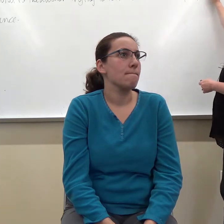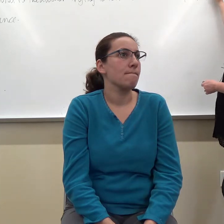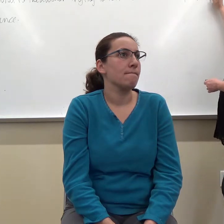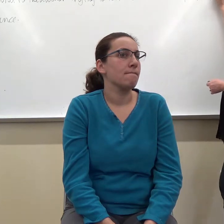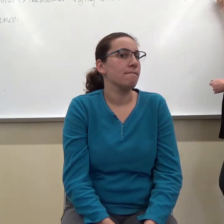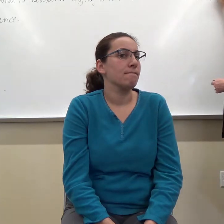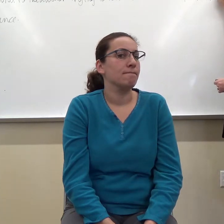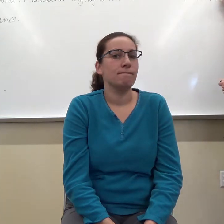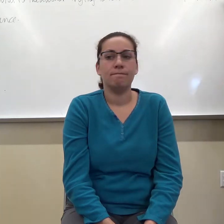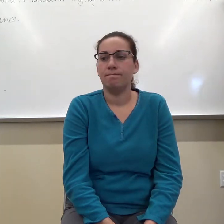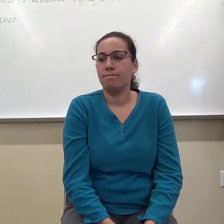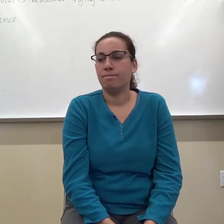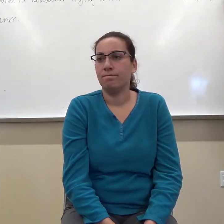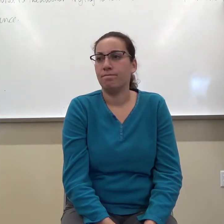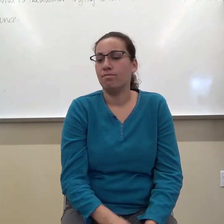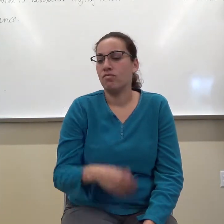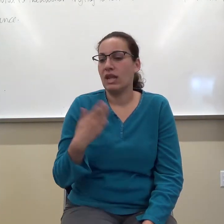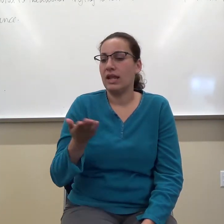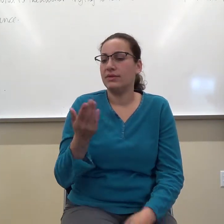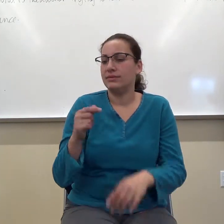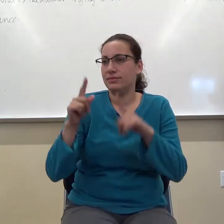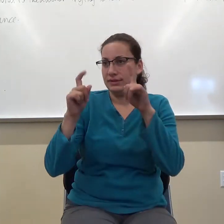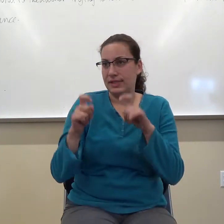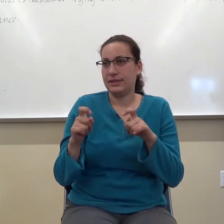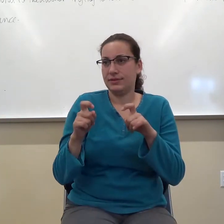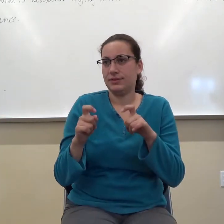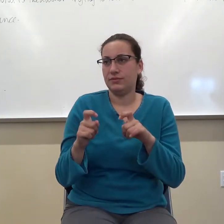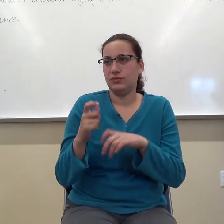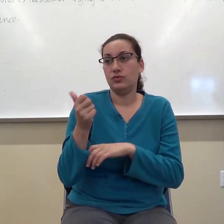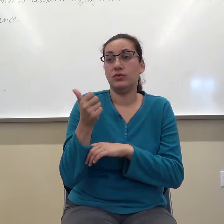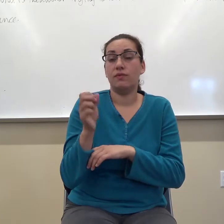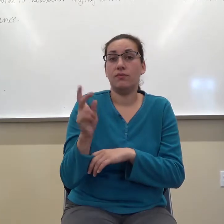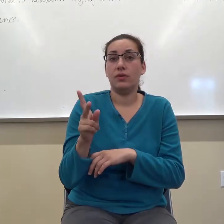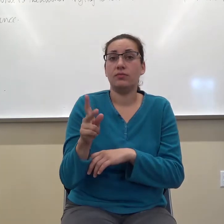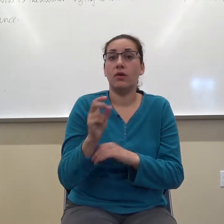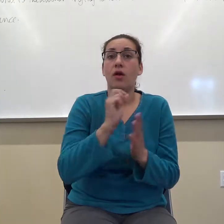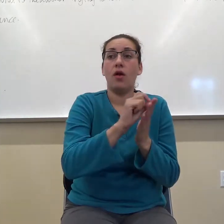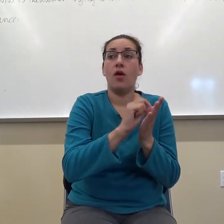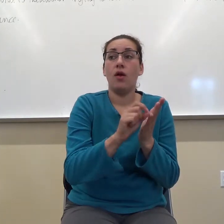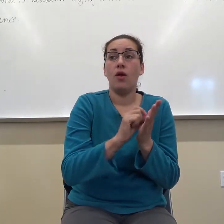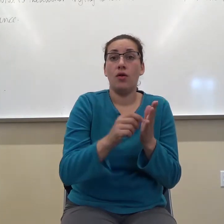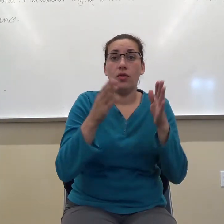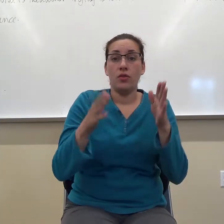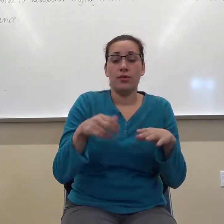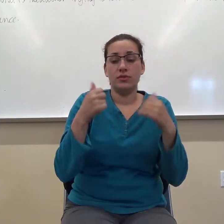And then here's the test for this. The author is trying to tell me that.